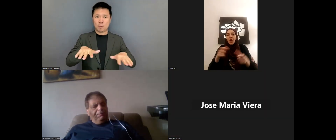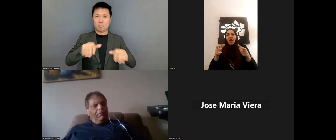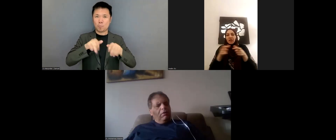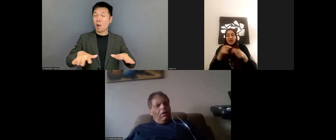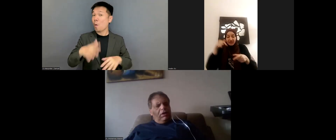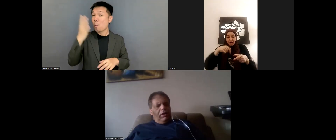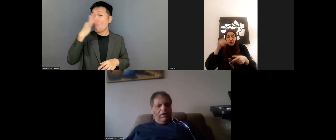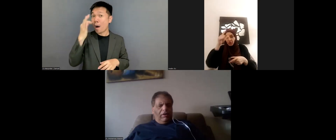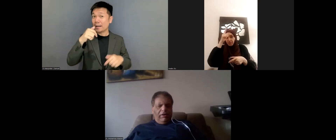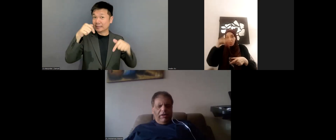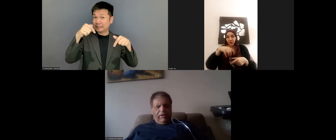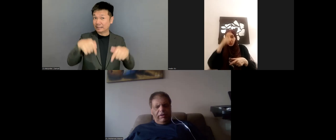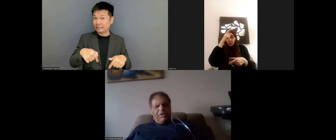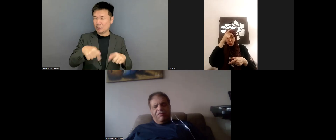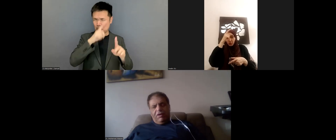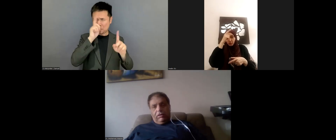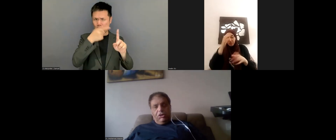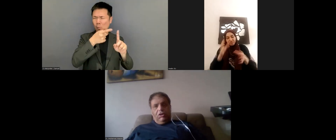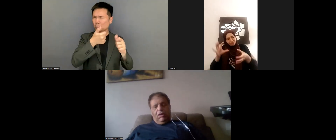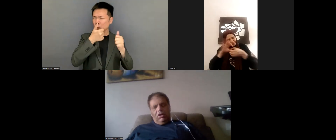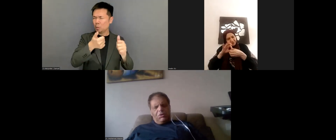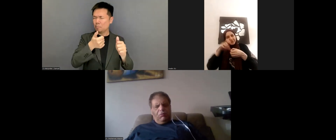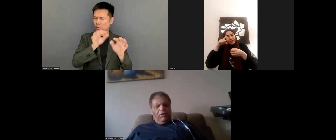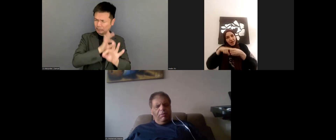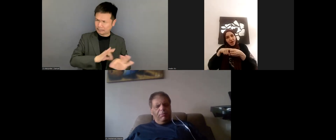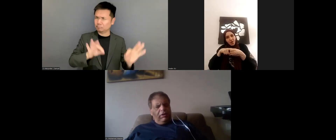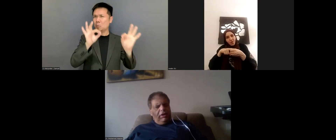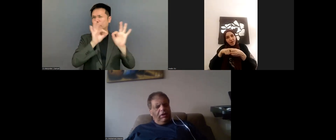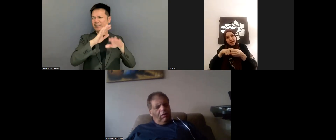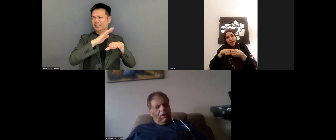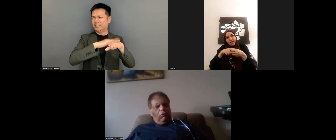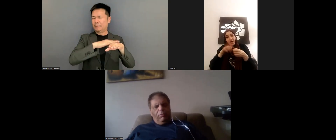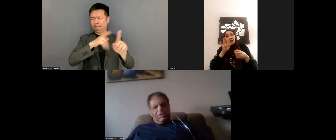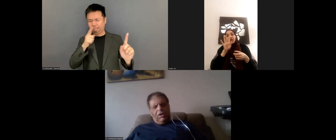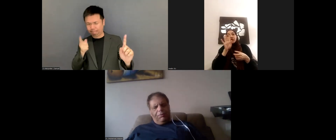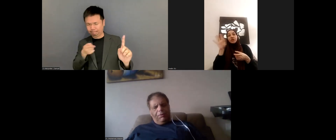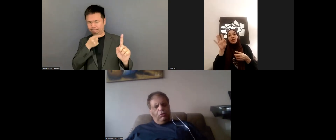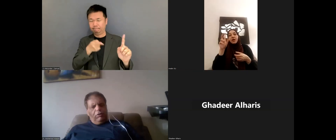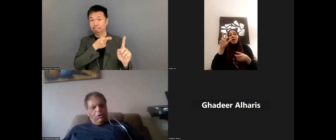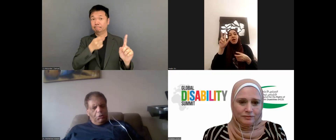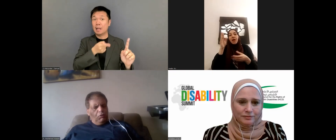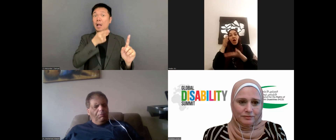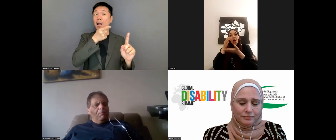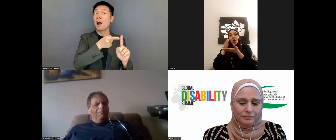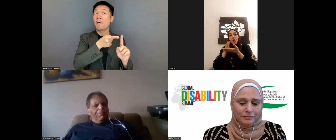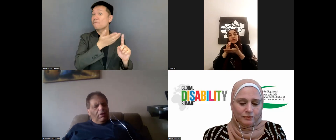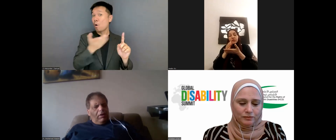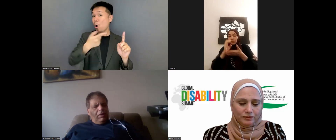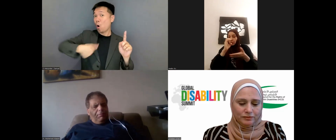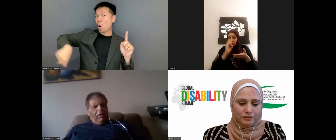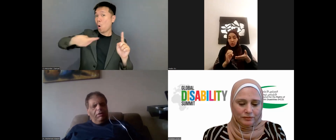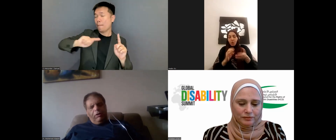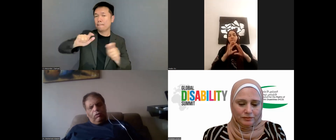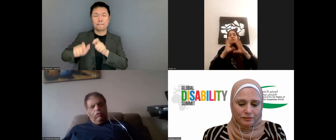this is a pivotal point as a coordinating body, not only for